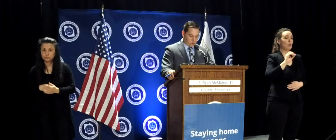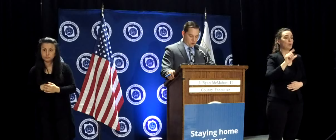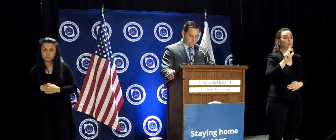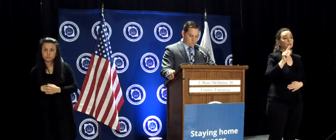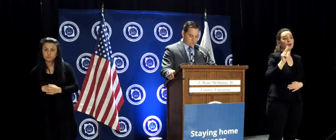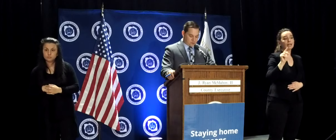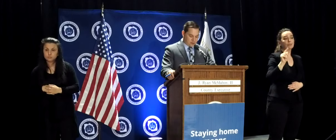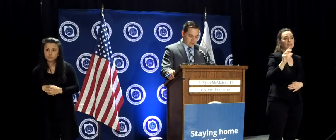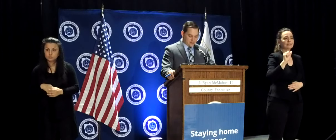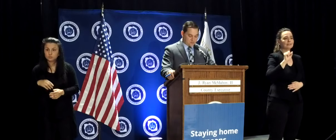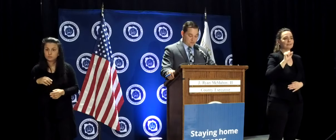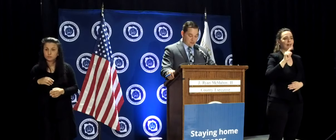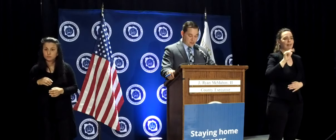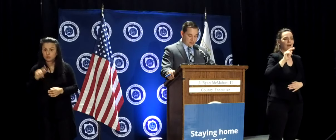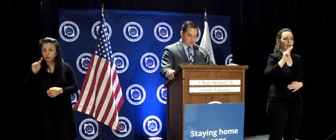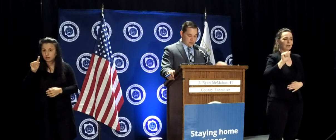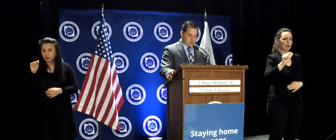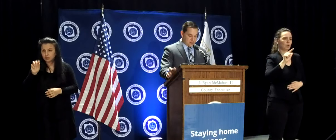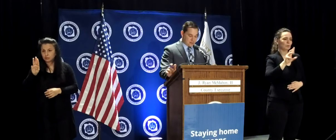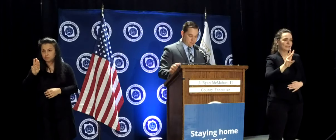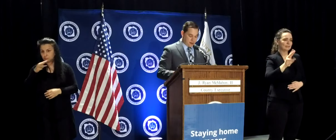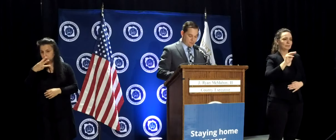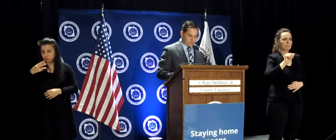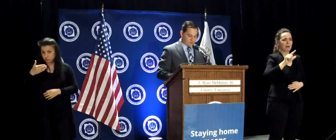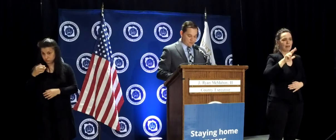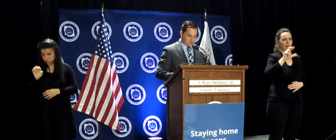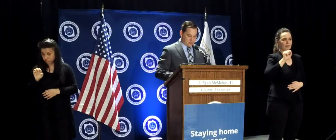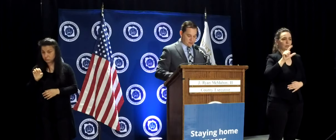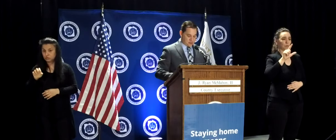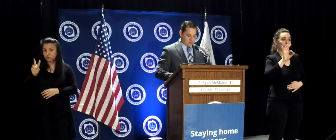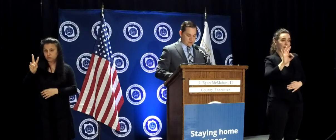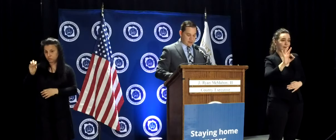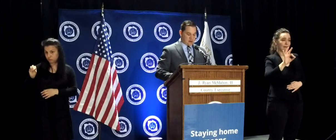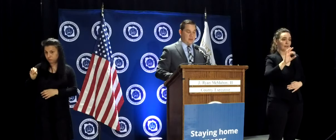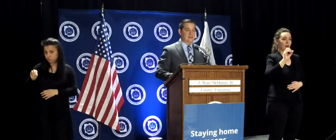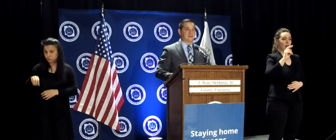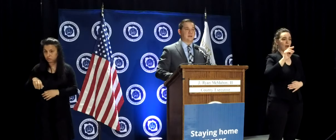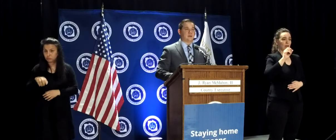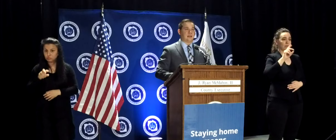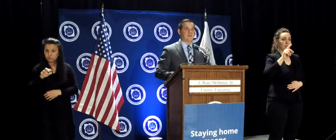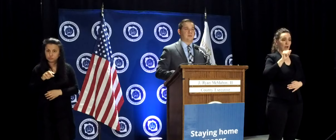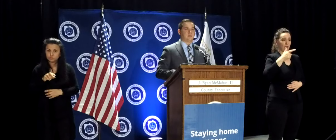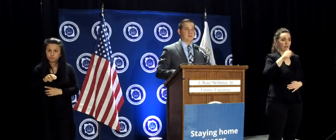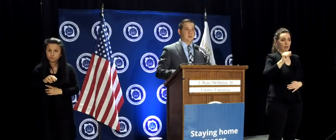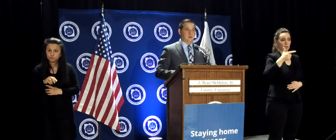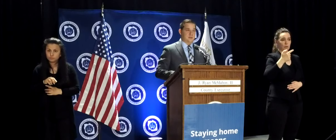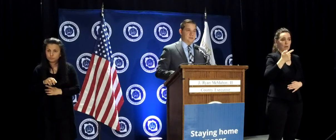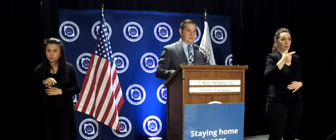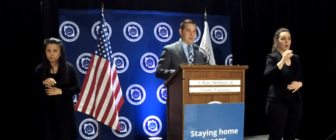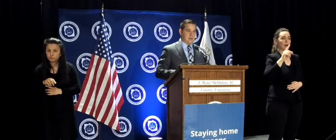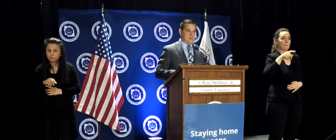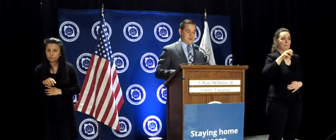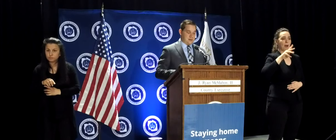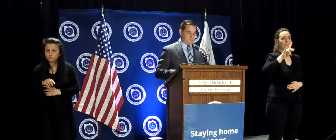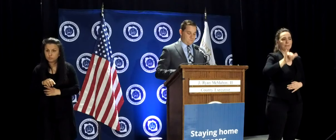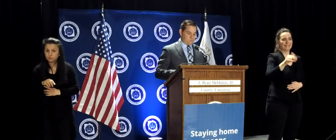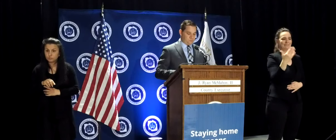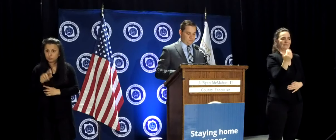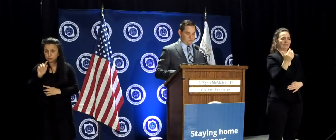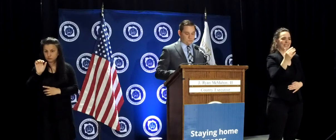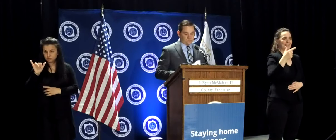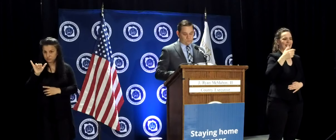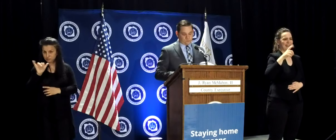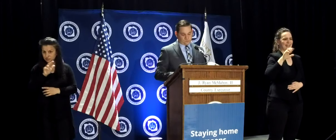Onondaga 21, Town of Geddes 15, Town of Pompey 15, Town of Lysander 11, Town of Skaneateles 10,